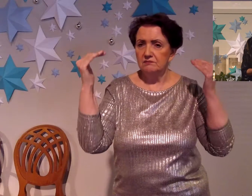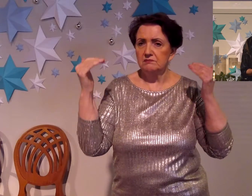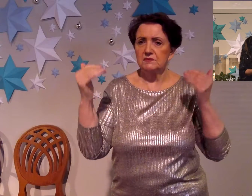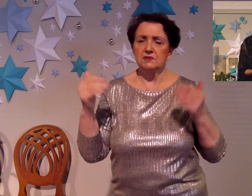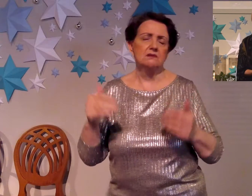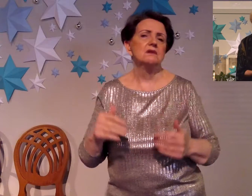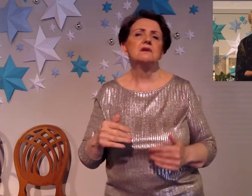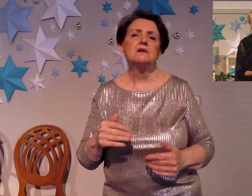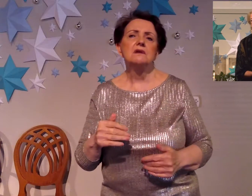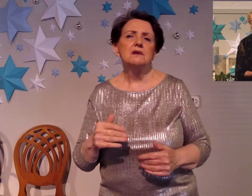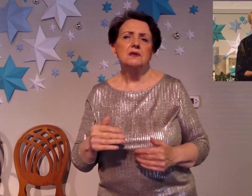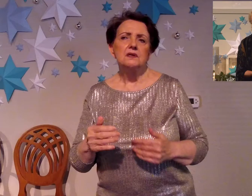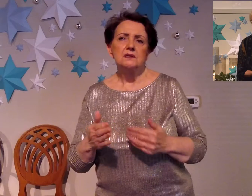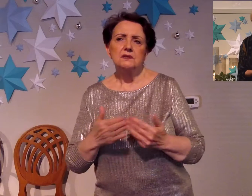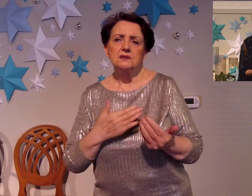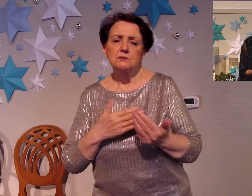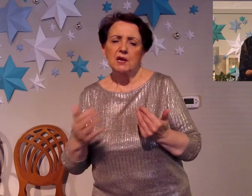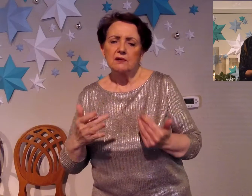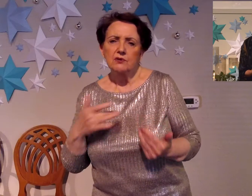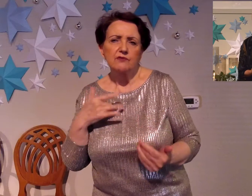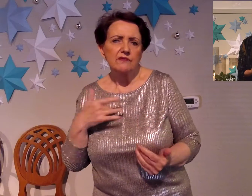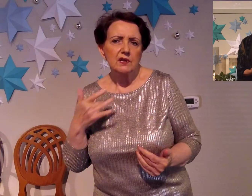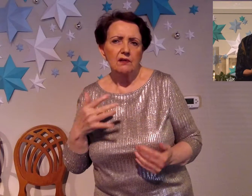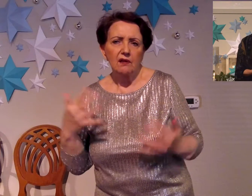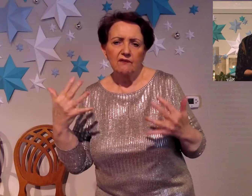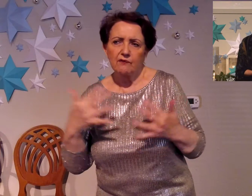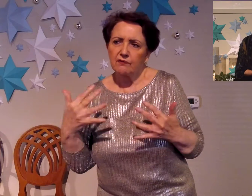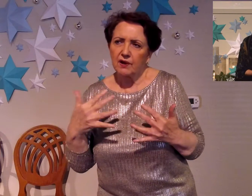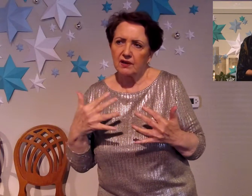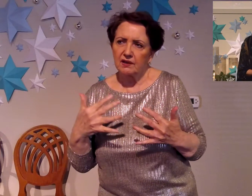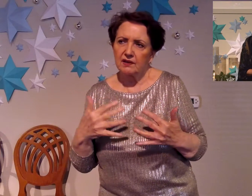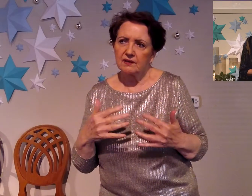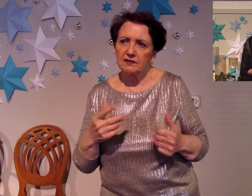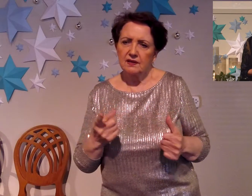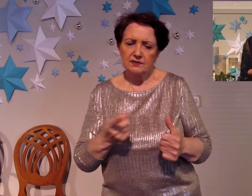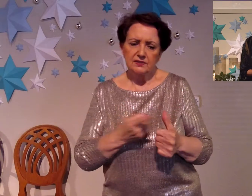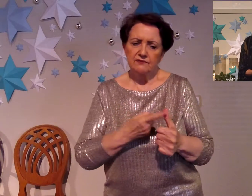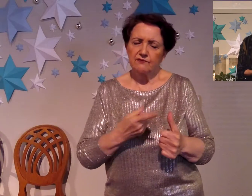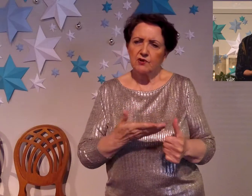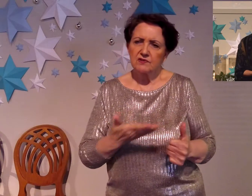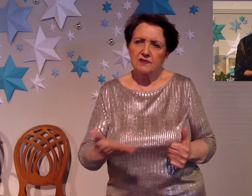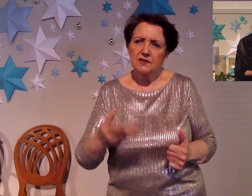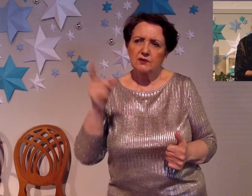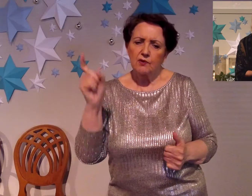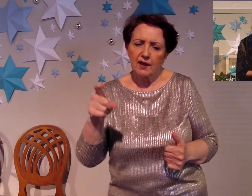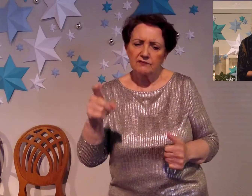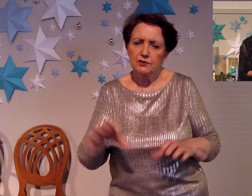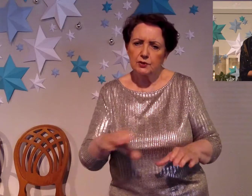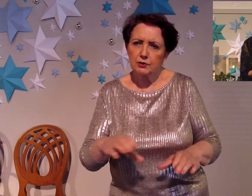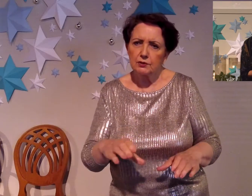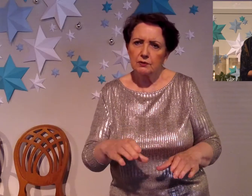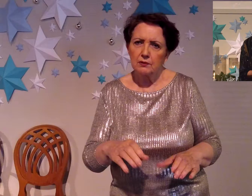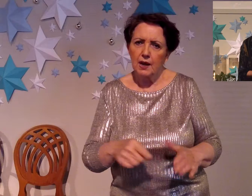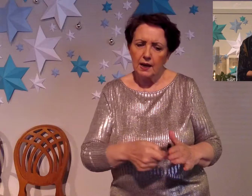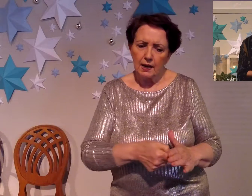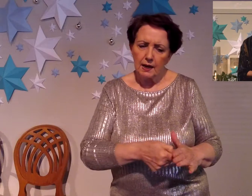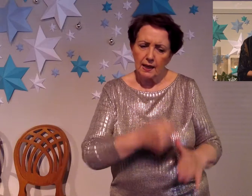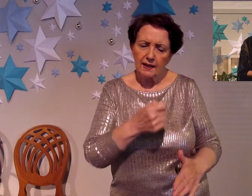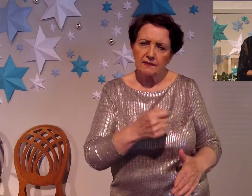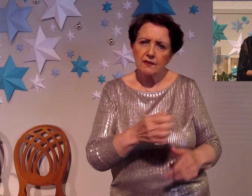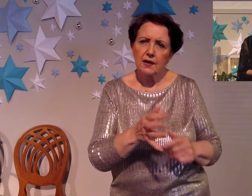even while feeling afraid. Isn't that the first thing that we have to do? We have to light the lamp of our faith, don't